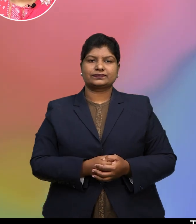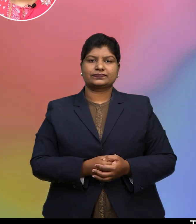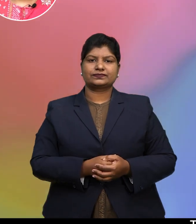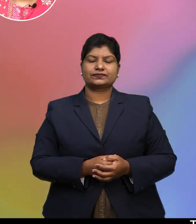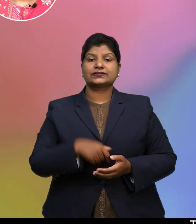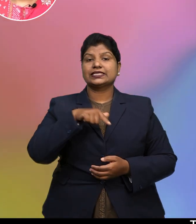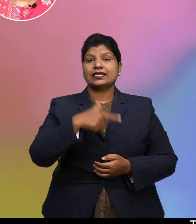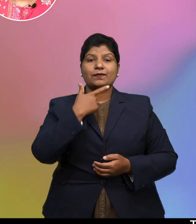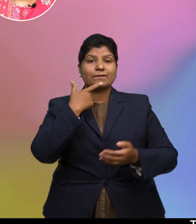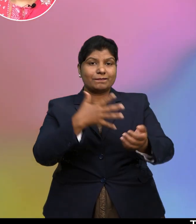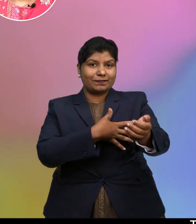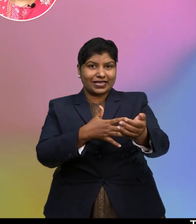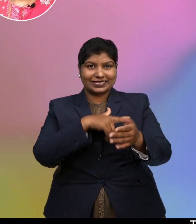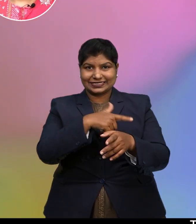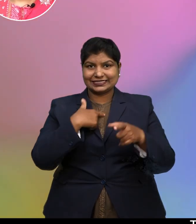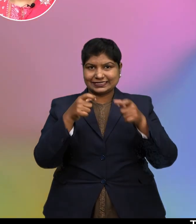The blood systems